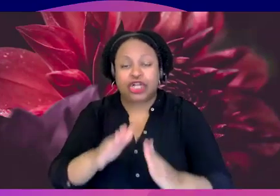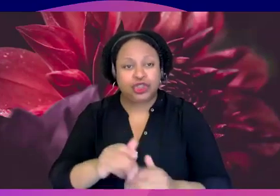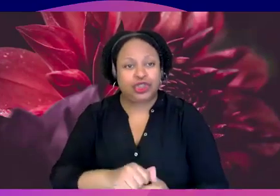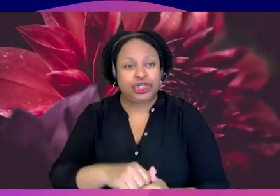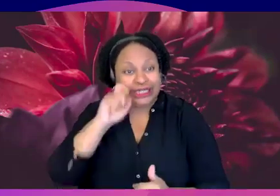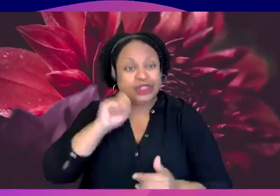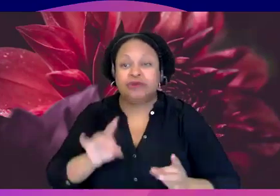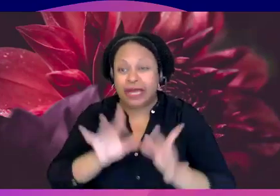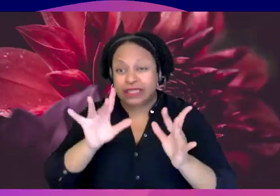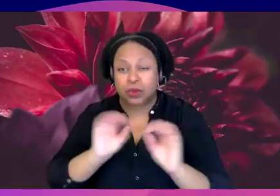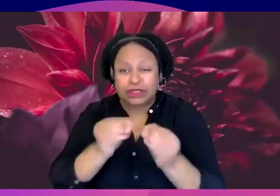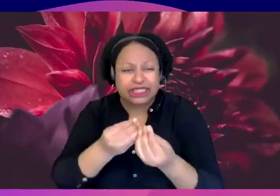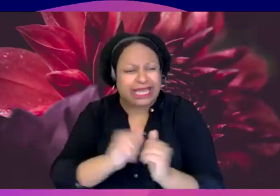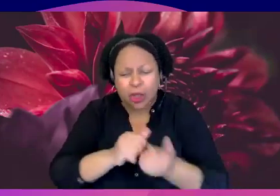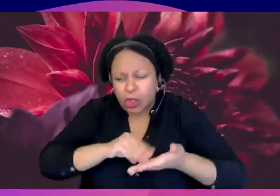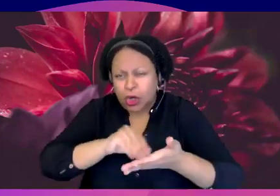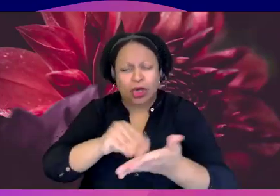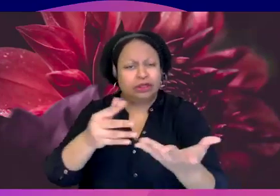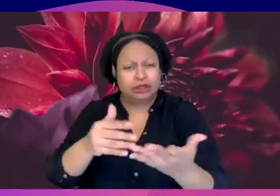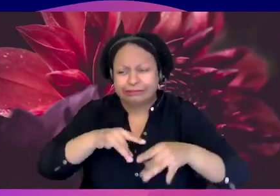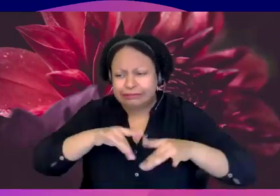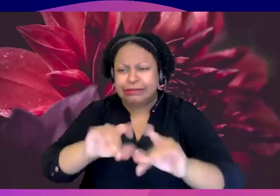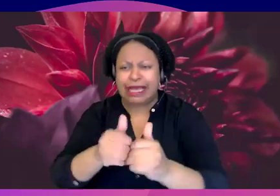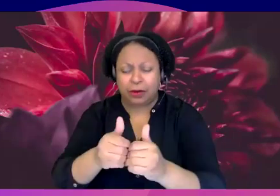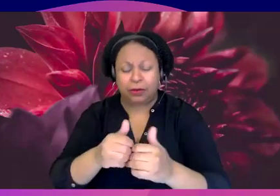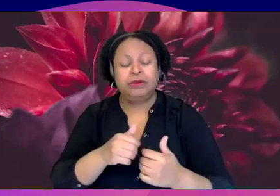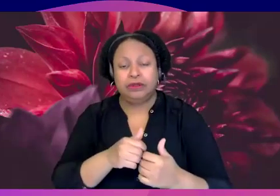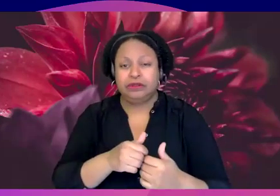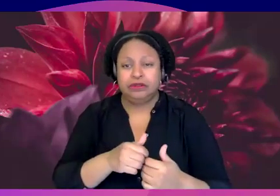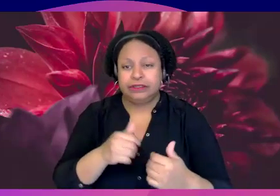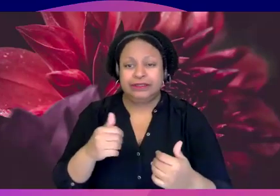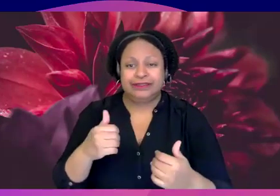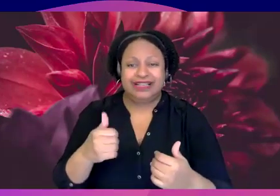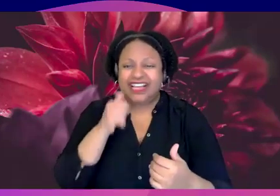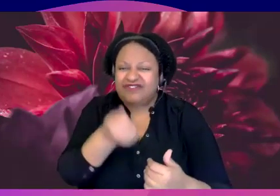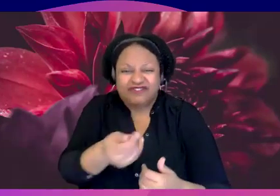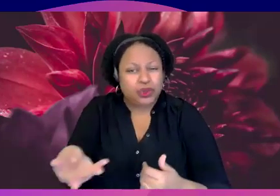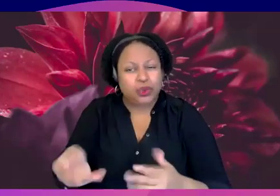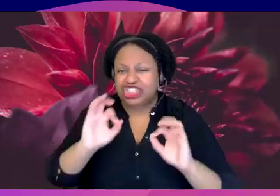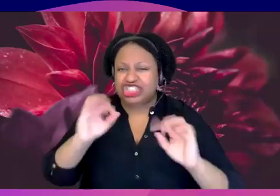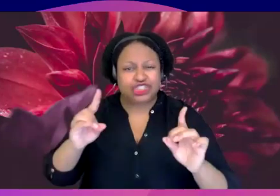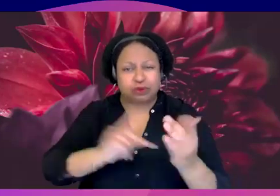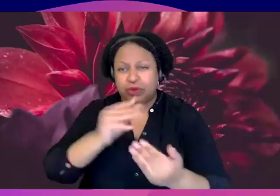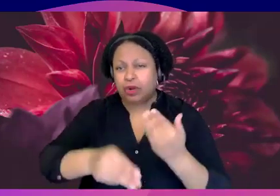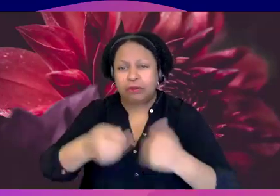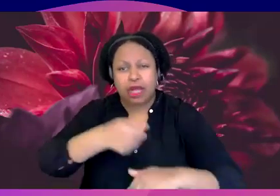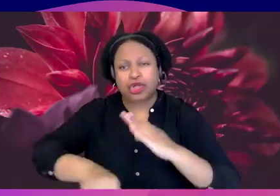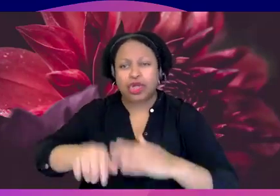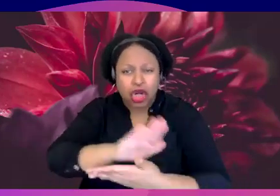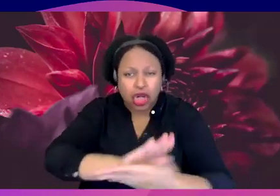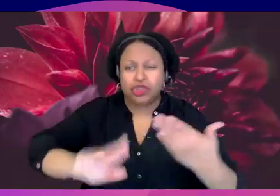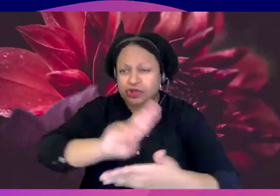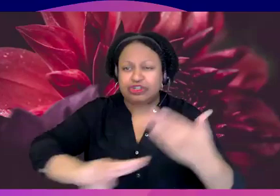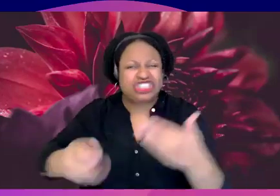organization, how do you learn that? And there are relatively few educational programs at academic institutions